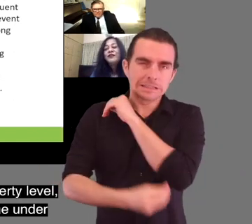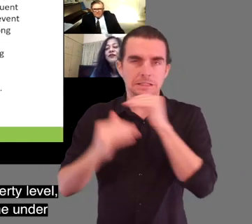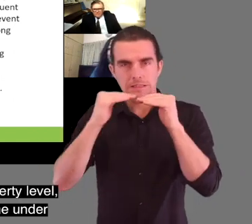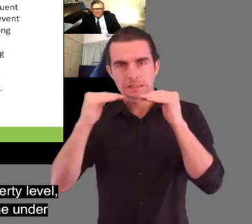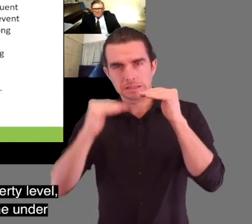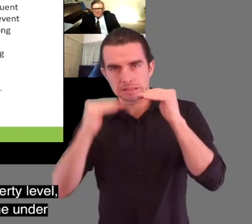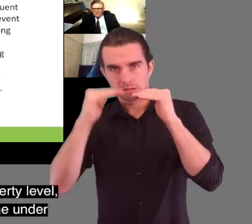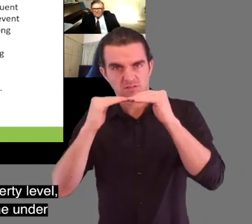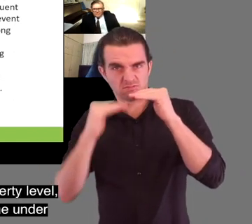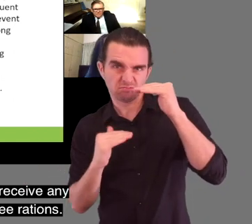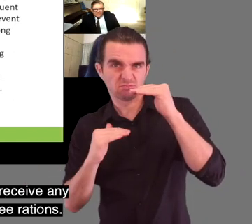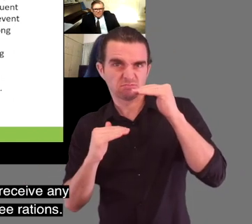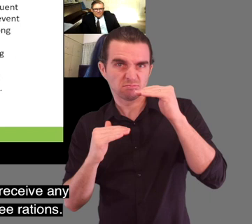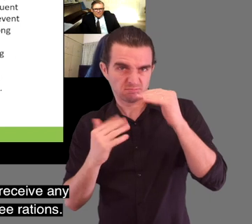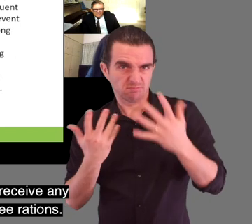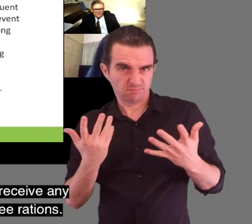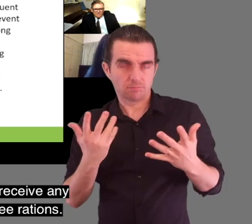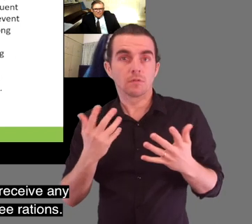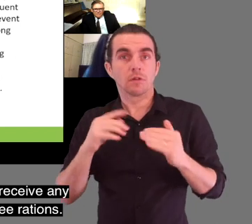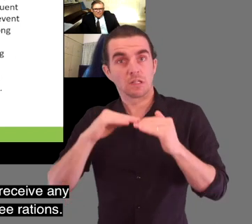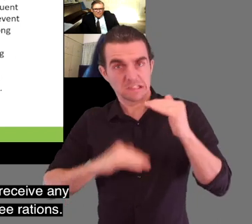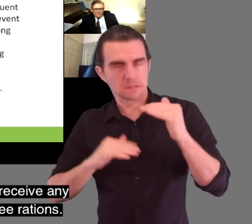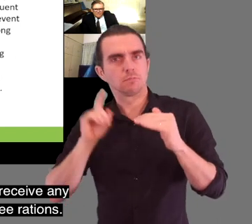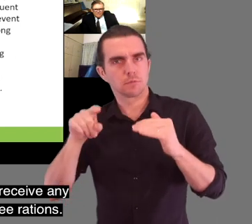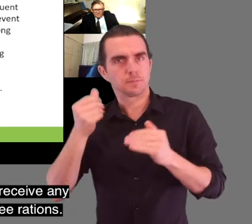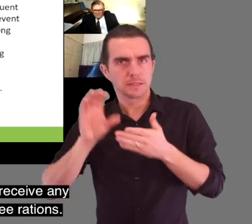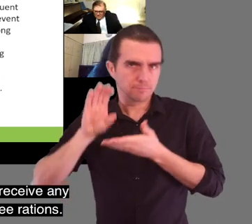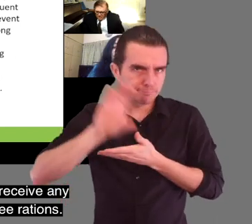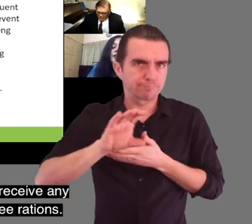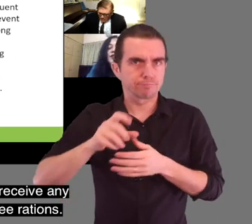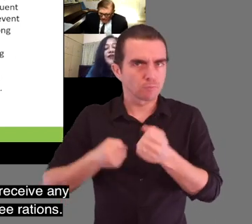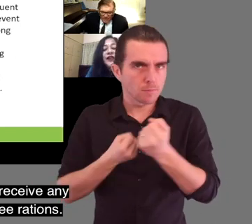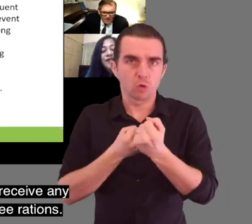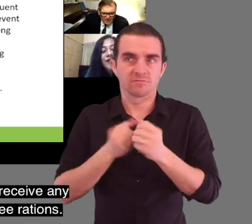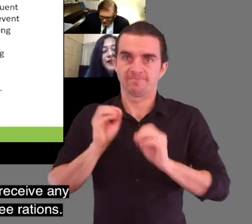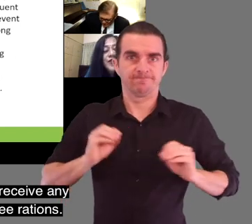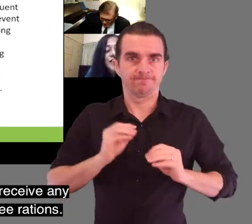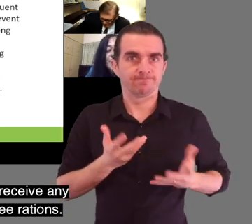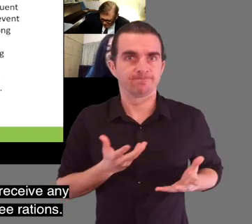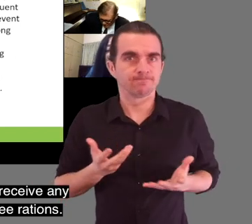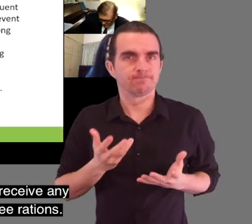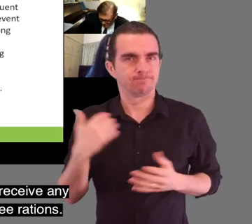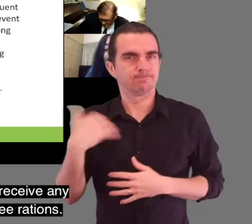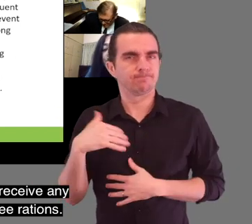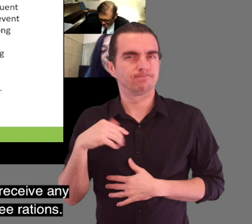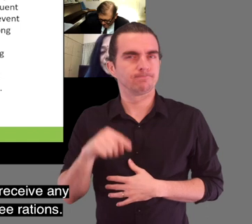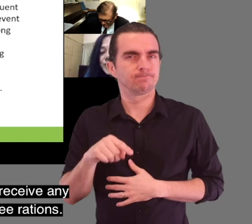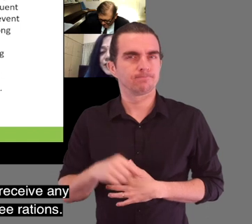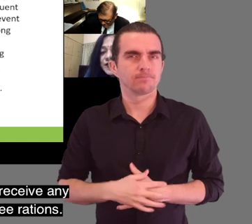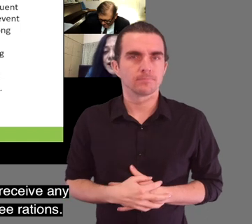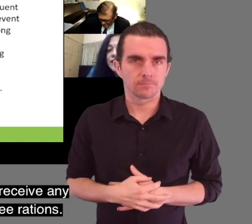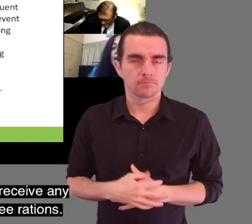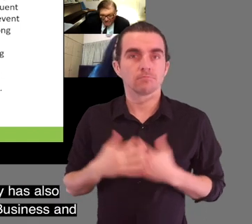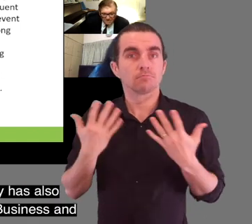poverty level, those who did not come under the BPL category, they did not receive any financial assistance or free